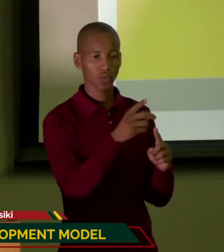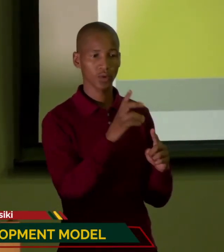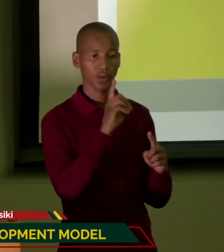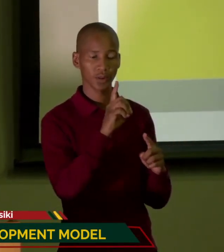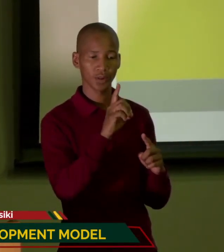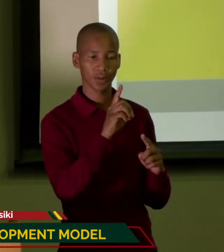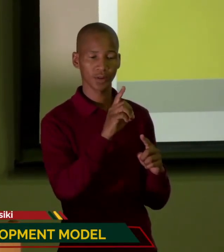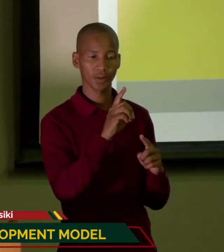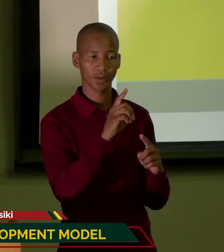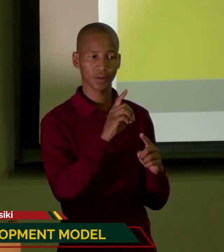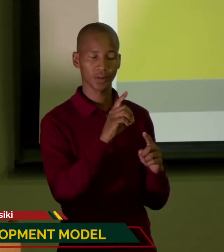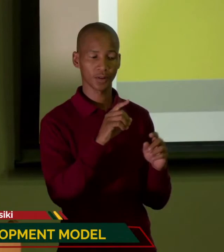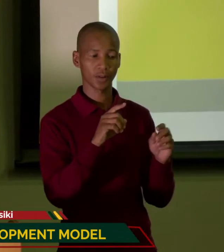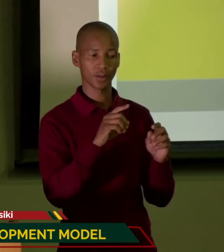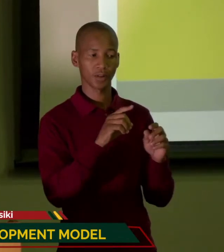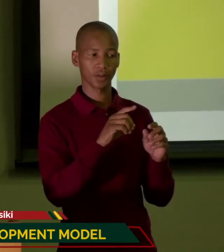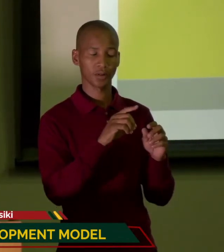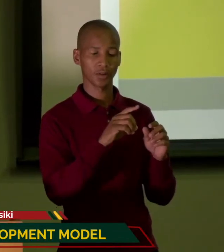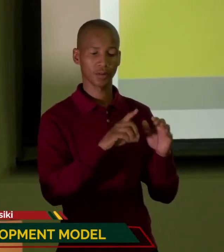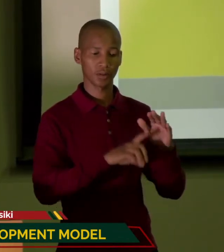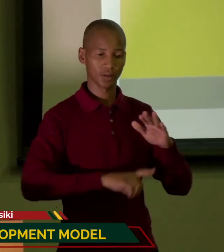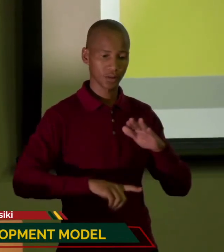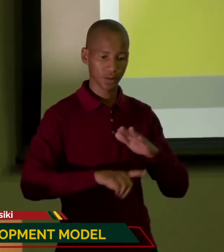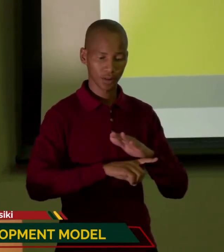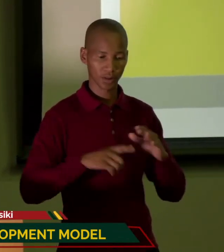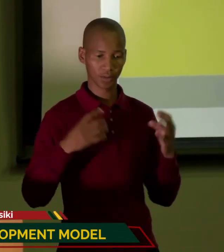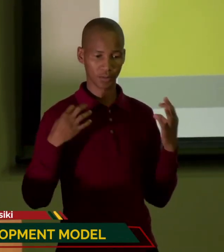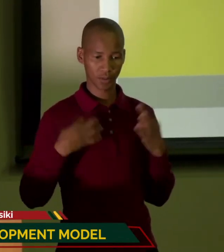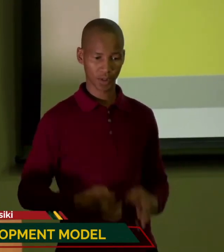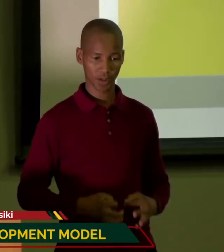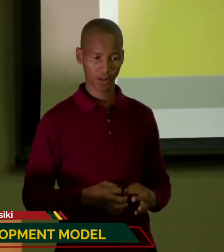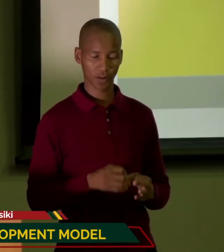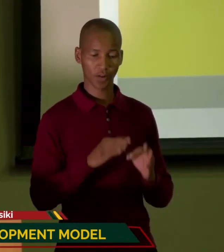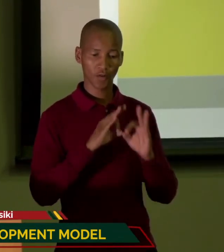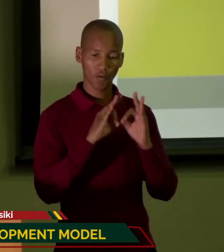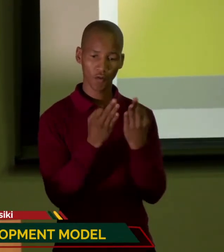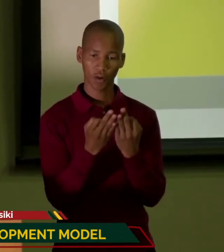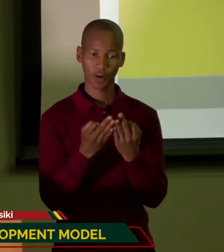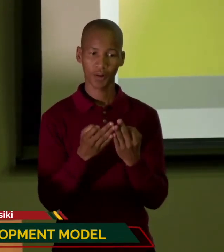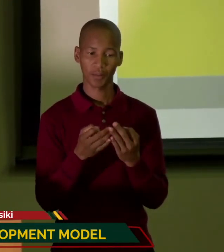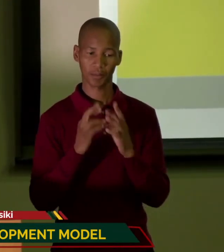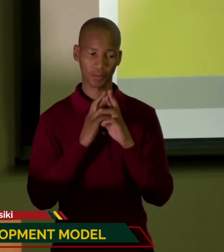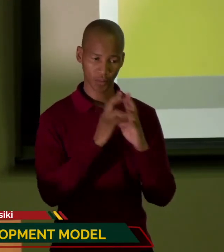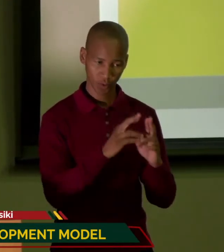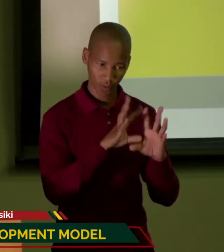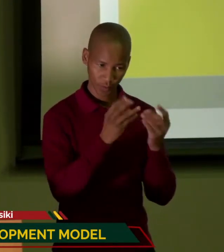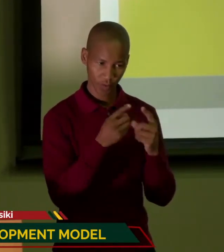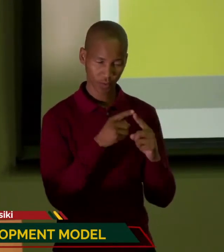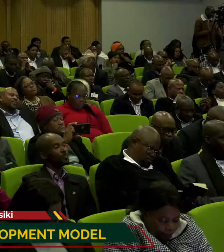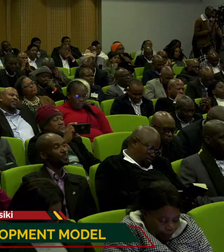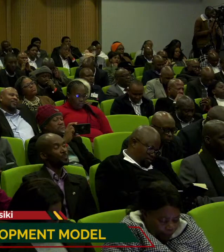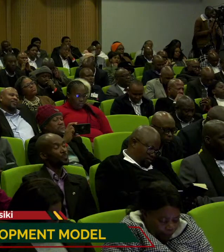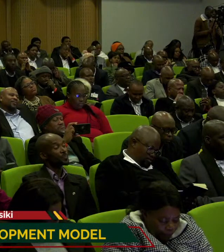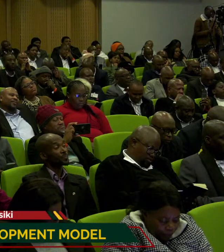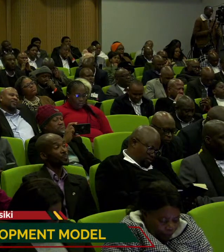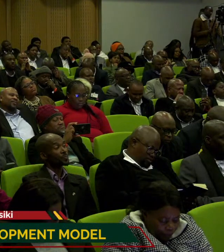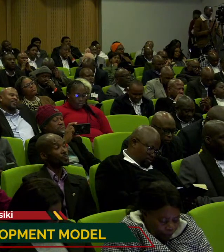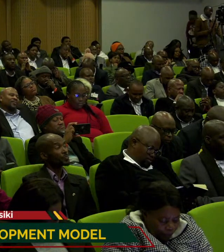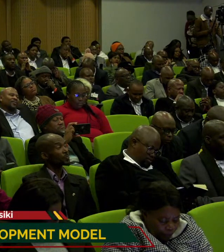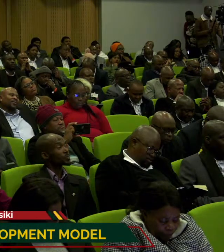district mayors forum bathi kwenzeka oku sibuye sise